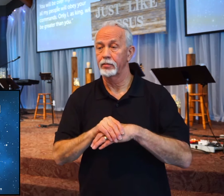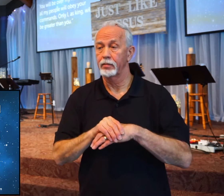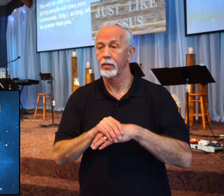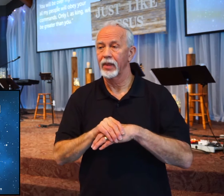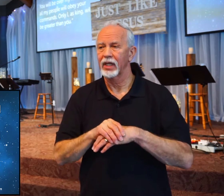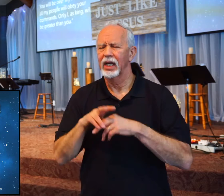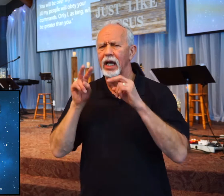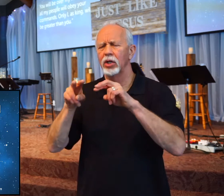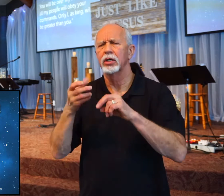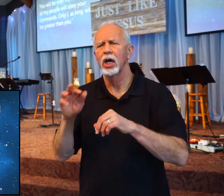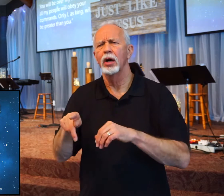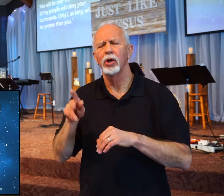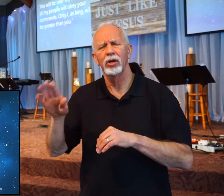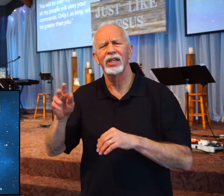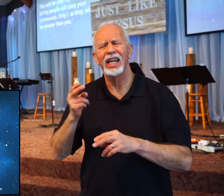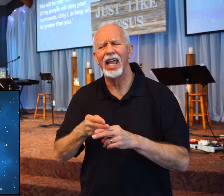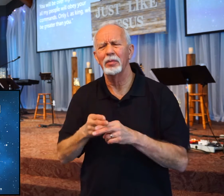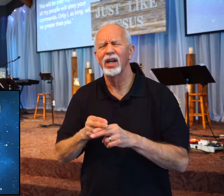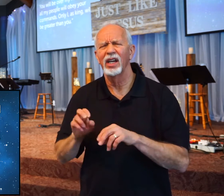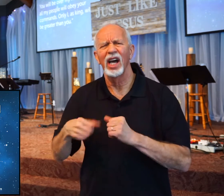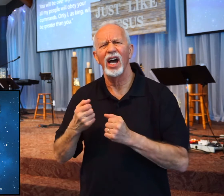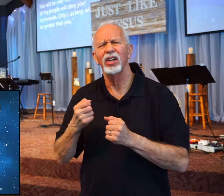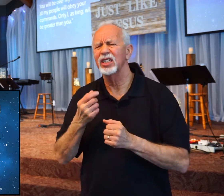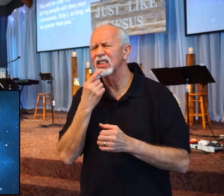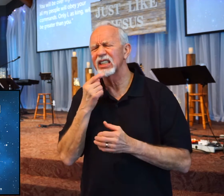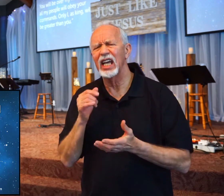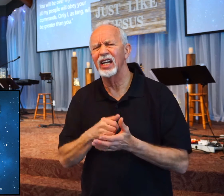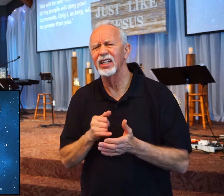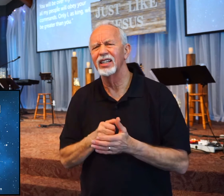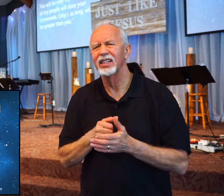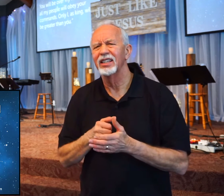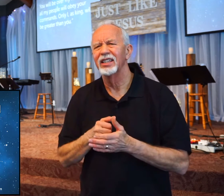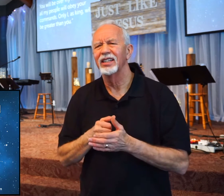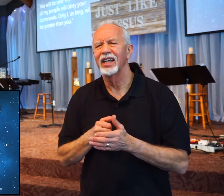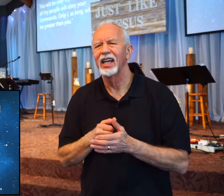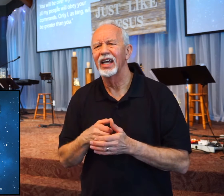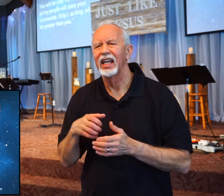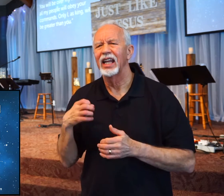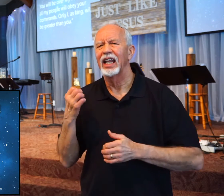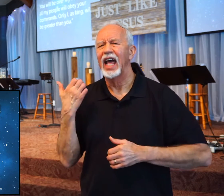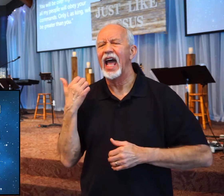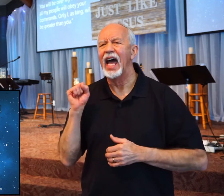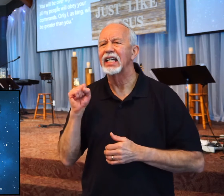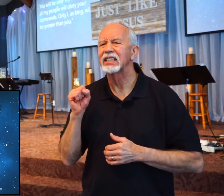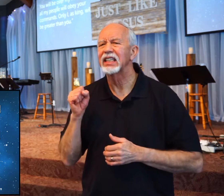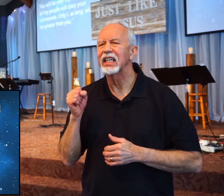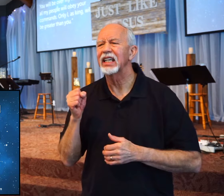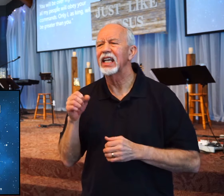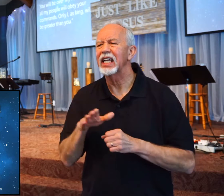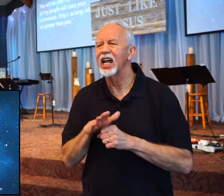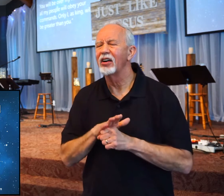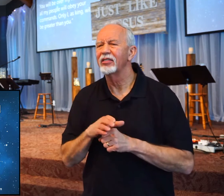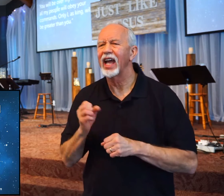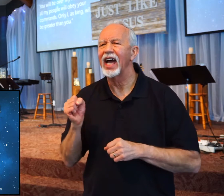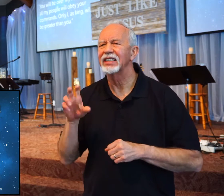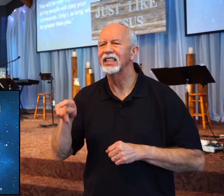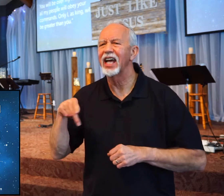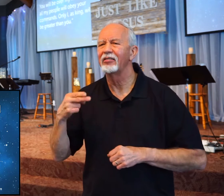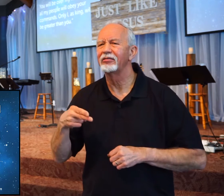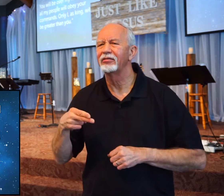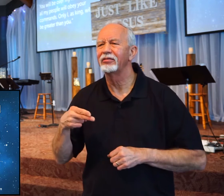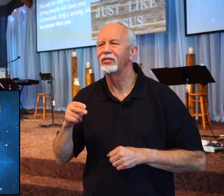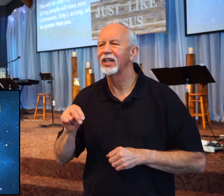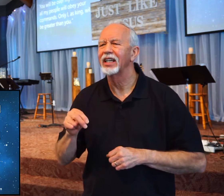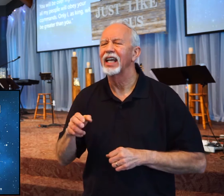I looked up her name. How do you pronounce it? And the guy kept saying, "As enough, as enough,